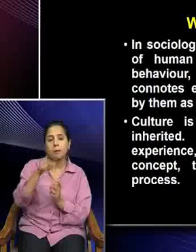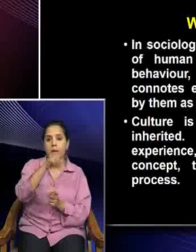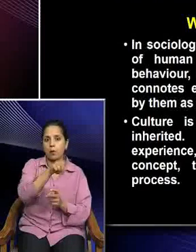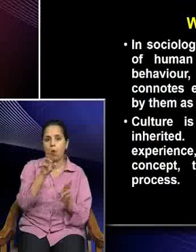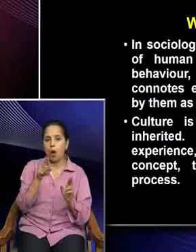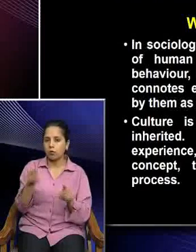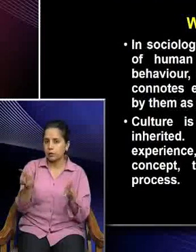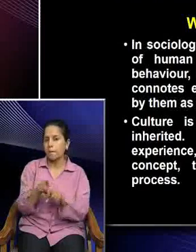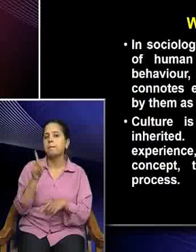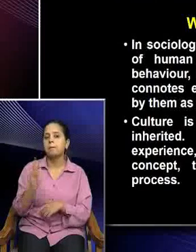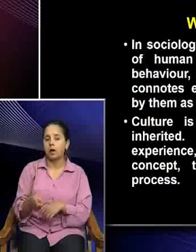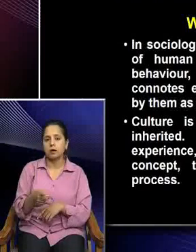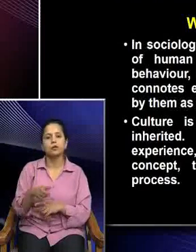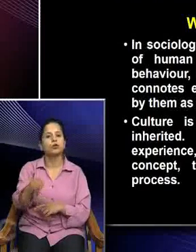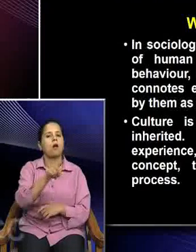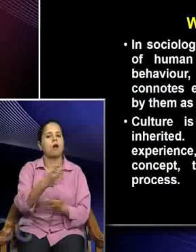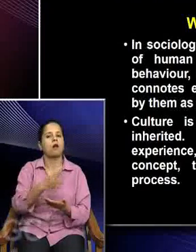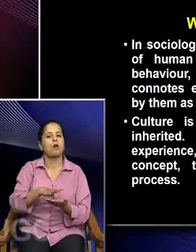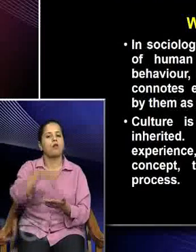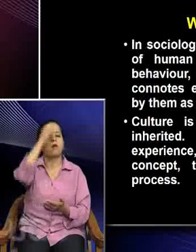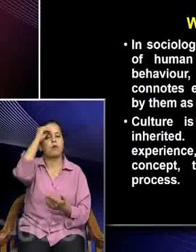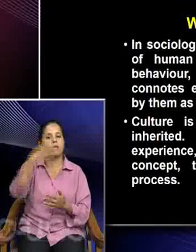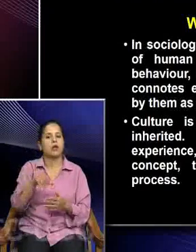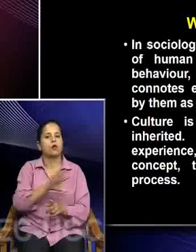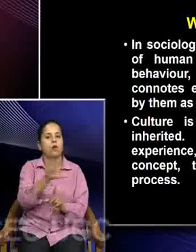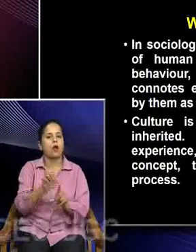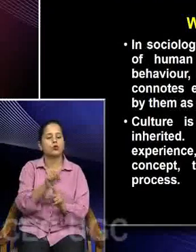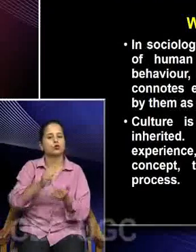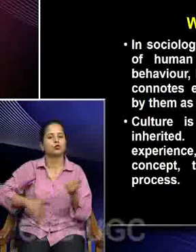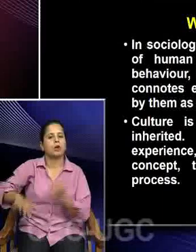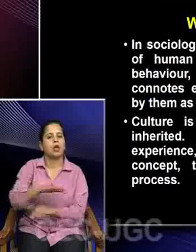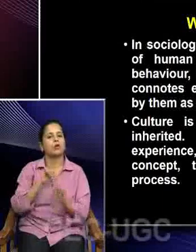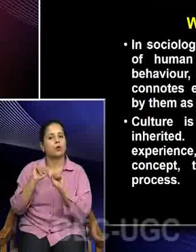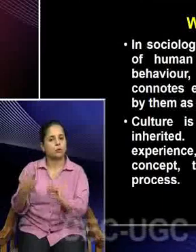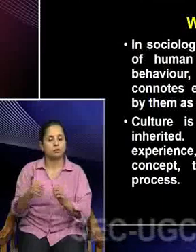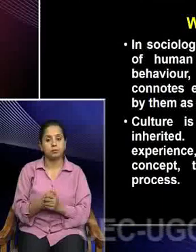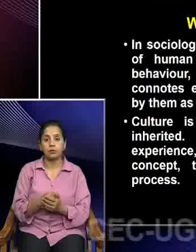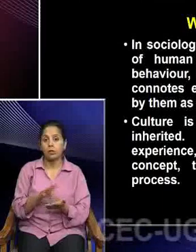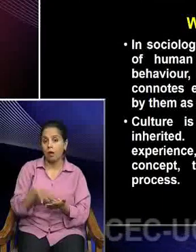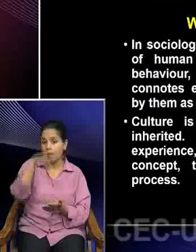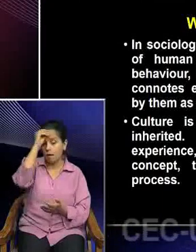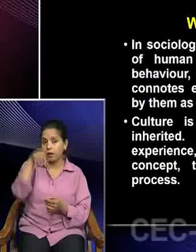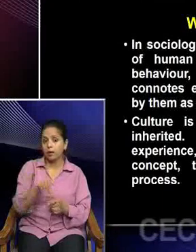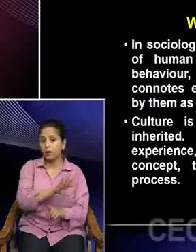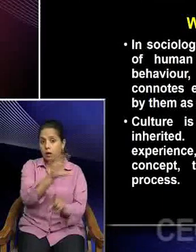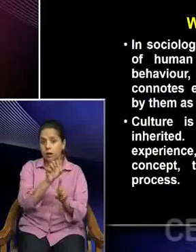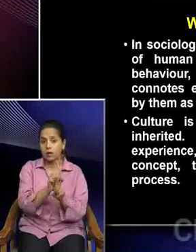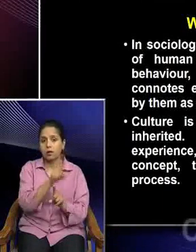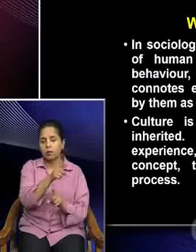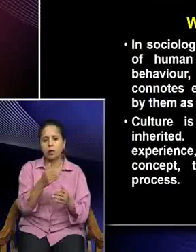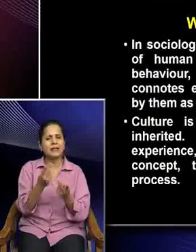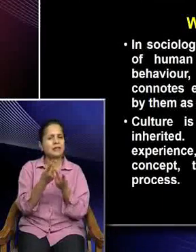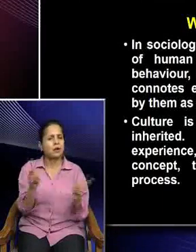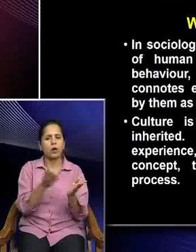expected, then you have learned the culture of the society. Now, learning culture could be through